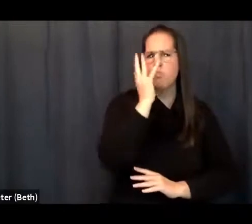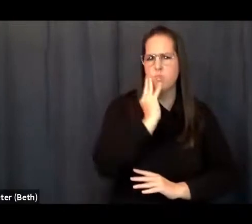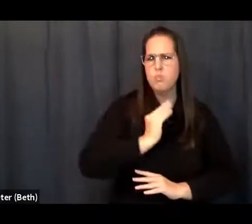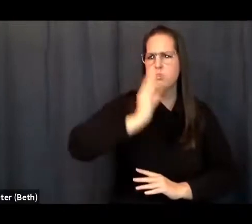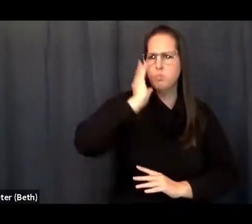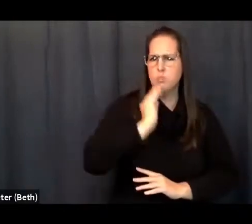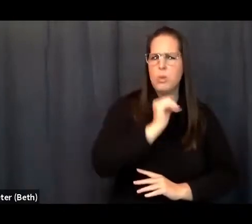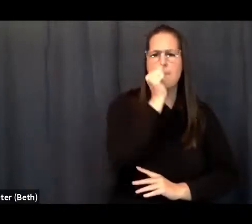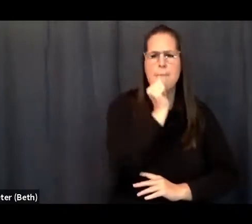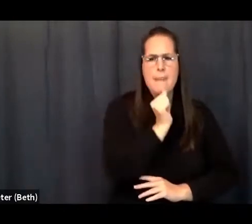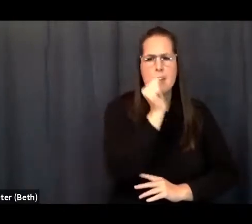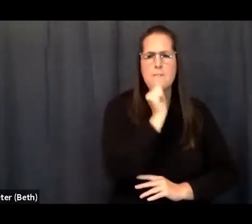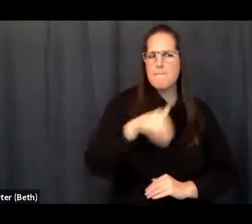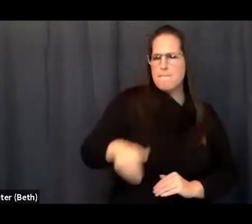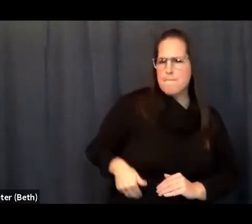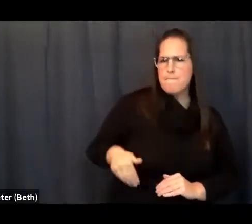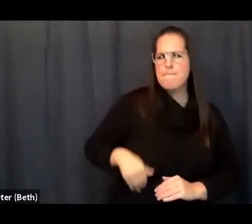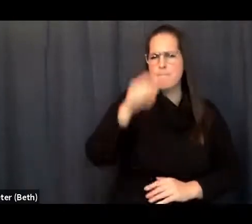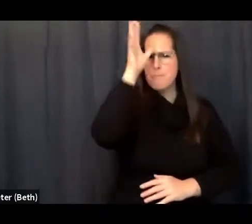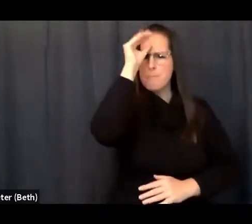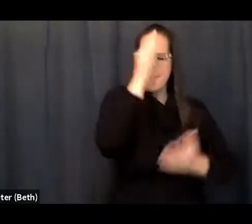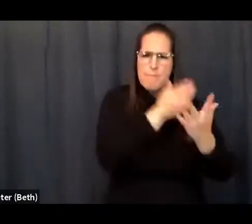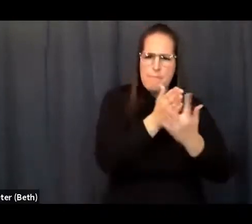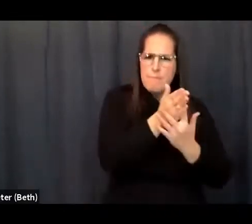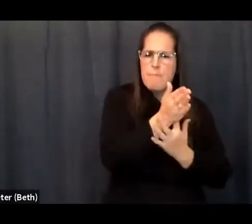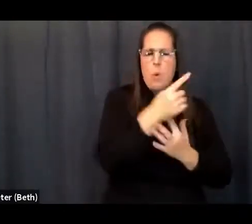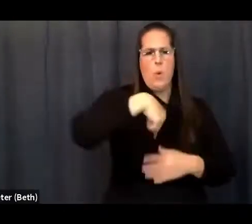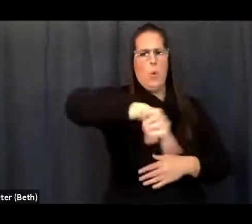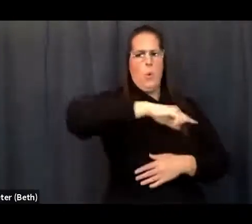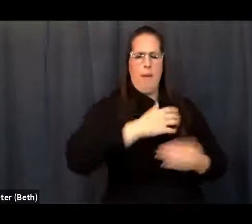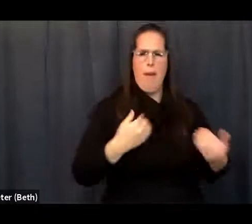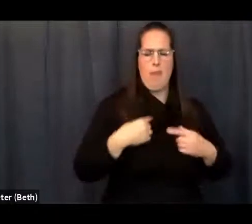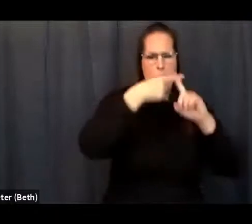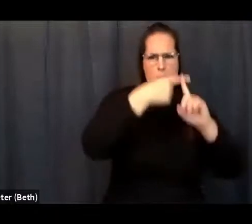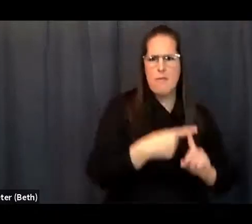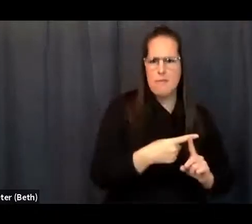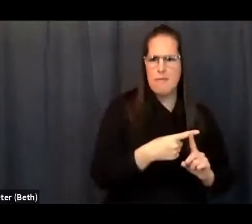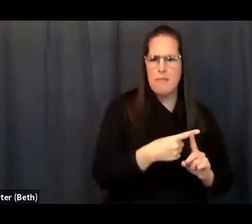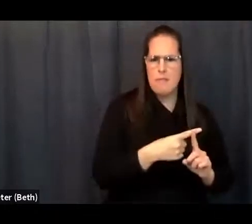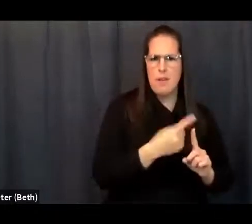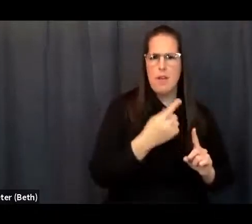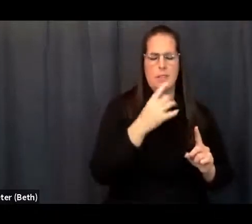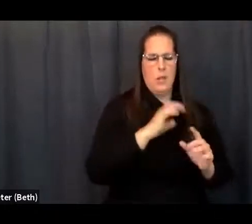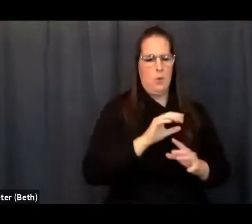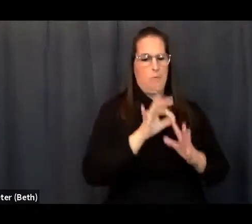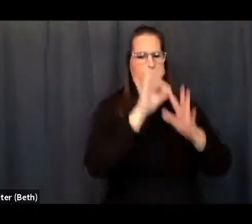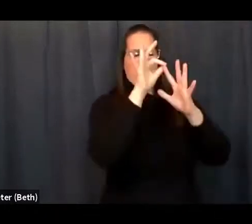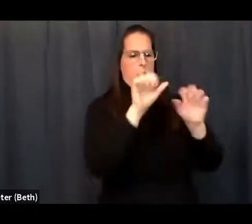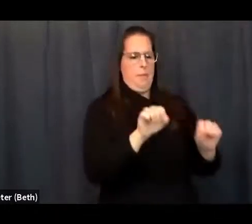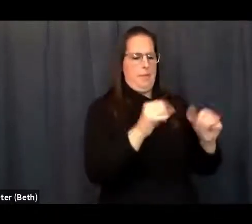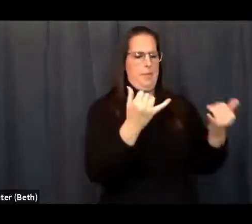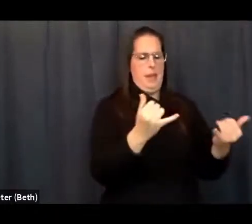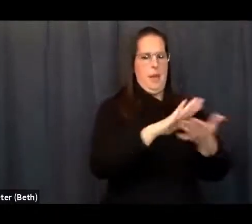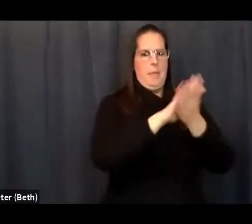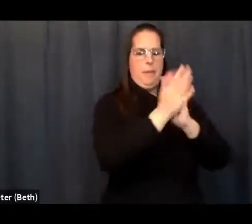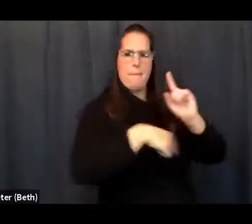patience and perseverance, that our unique abilities have become virtues for us. So we've made them into that. We have to